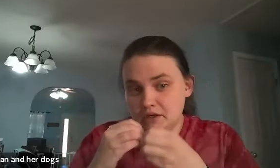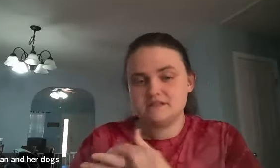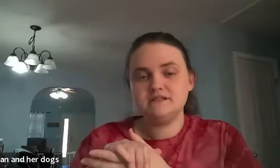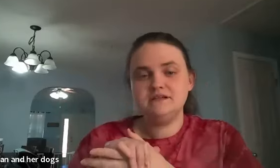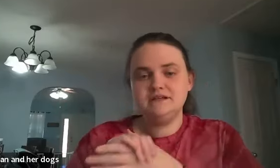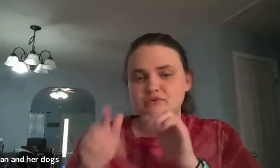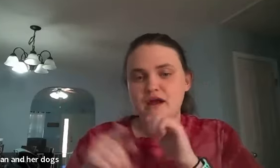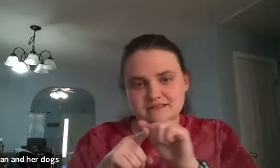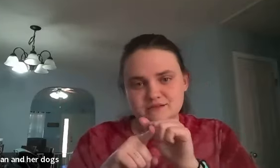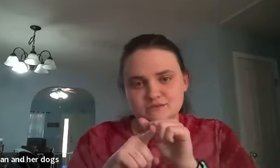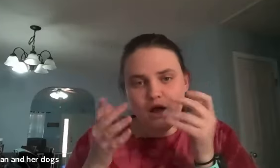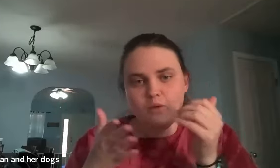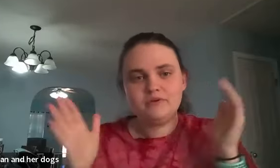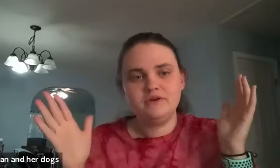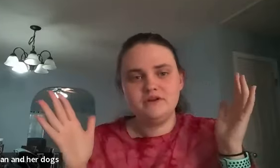numbers. Practice will help.